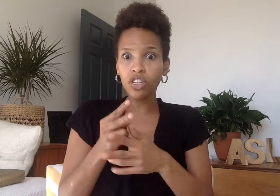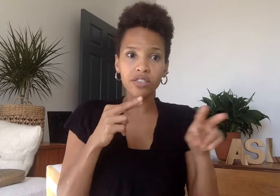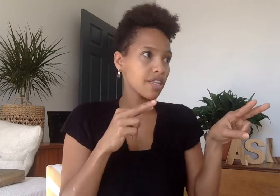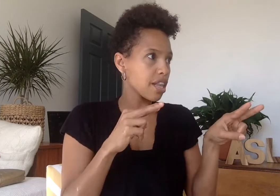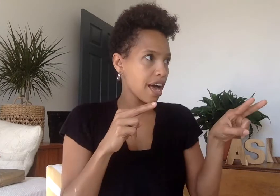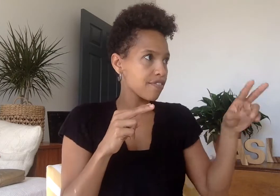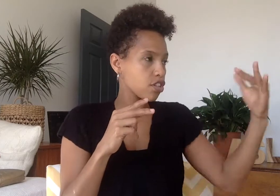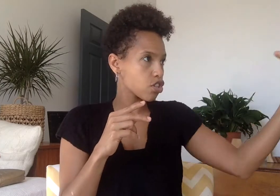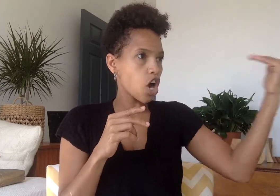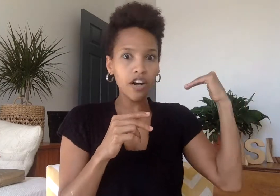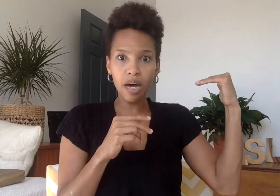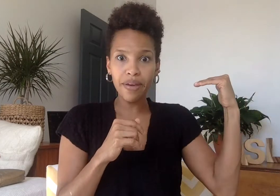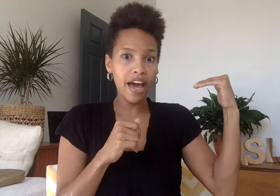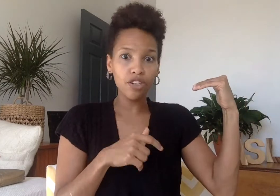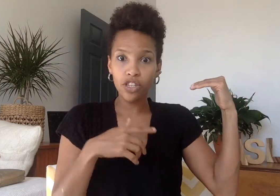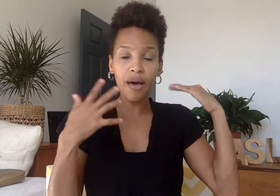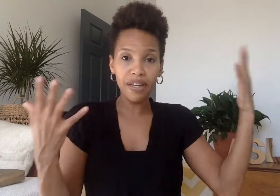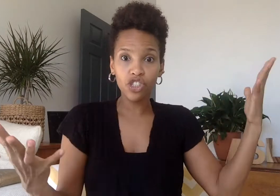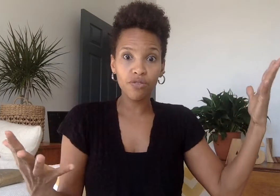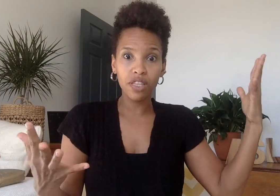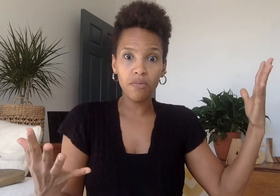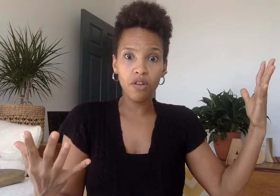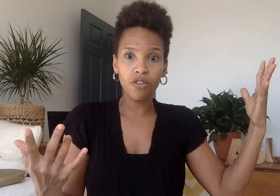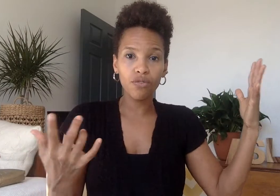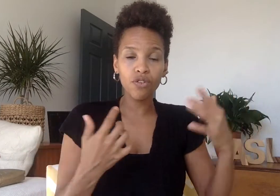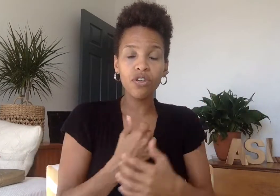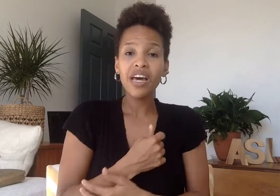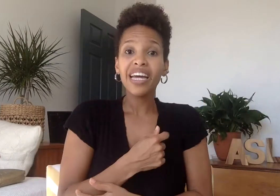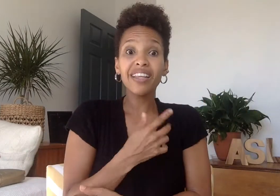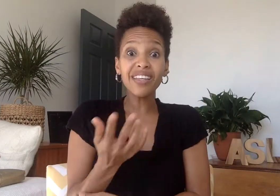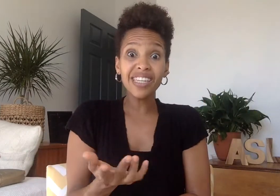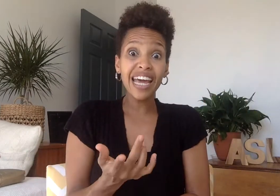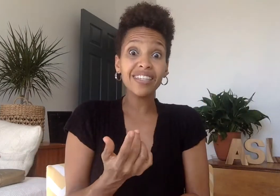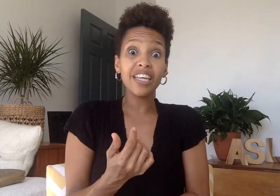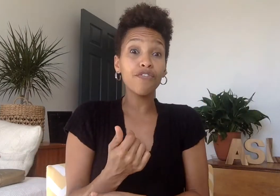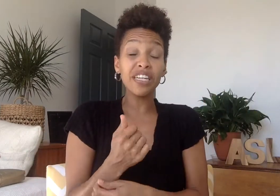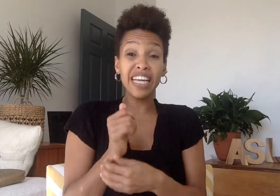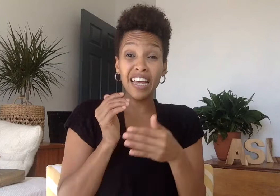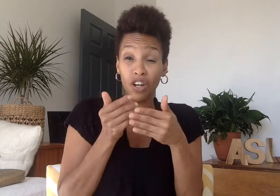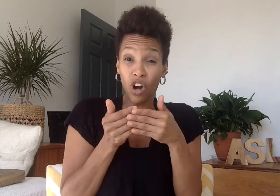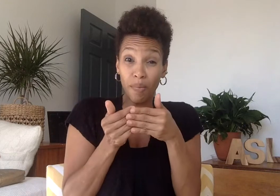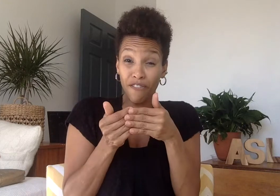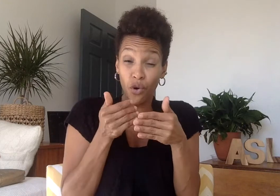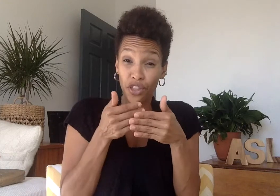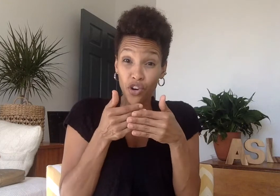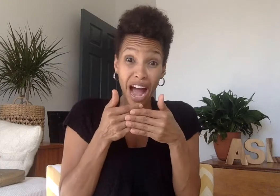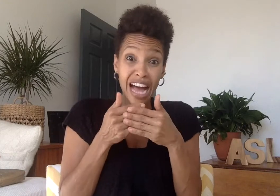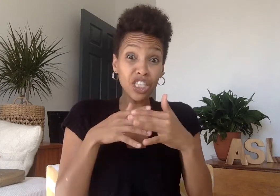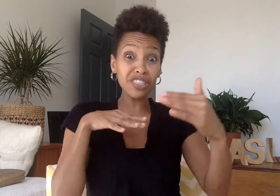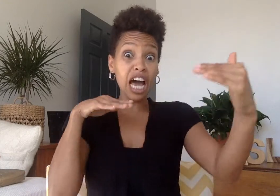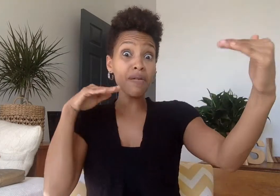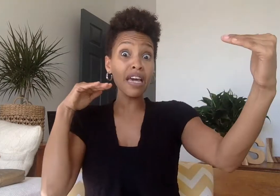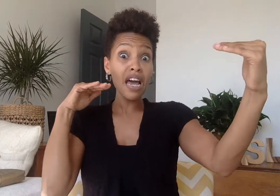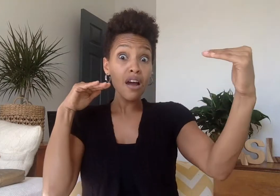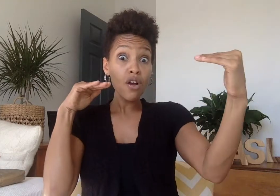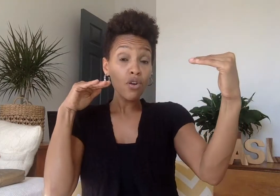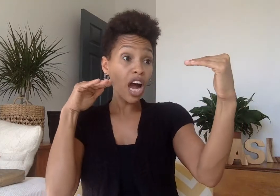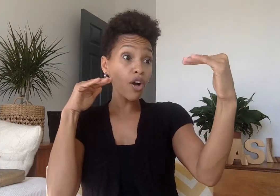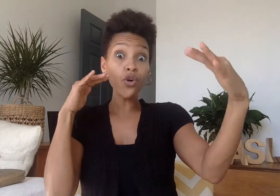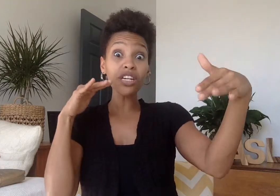looks to the left, there's a car coming at her. So that means she was in the middle of the road. In this case, if we say right before the crash or it's coming, or